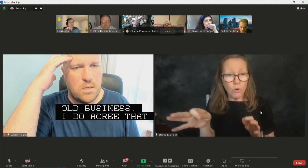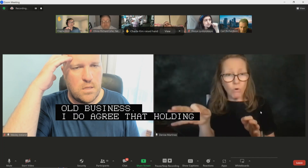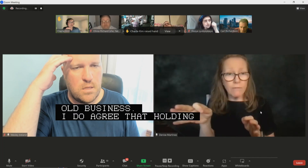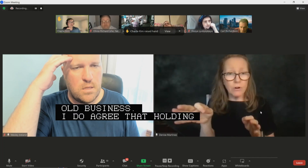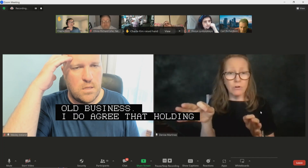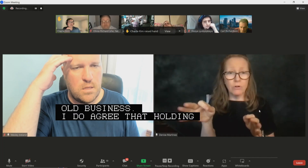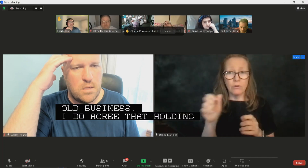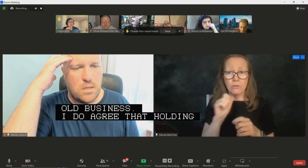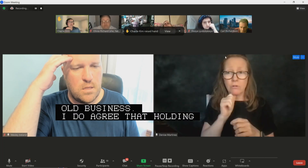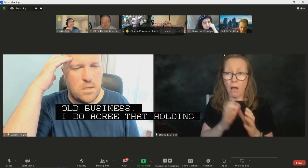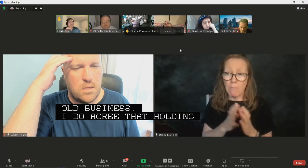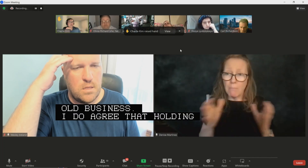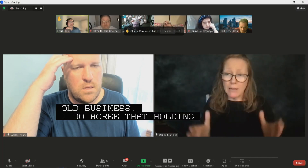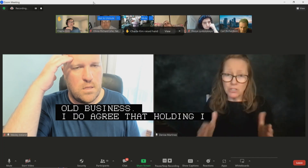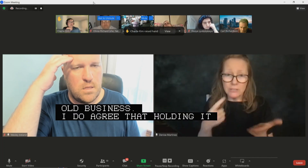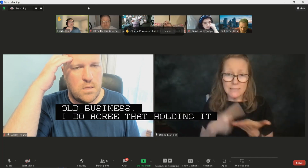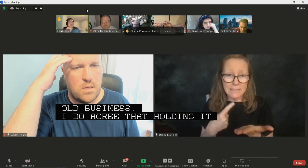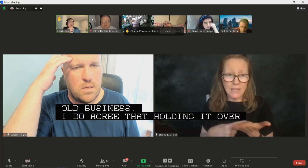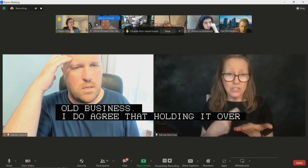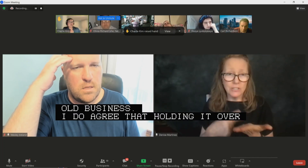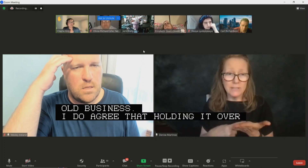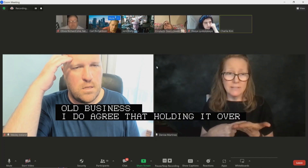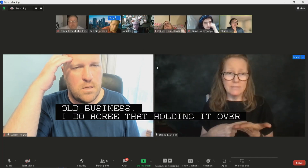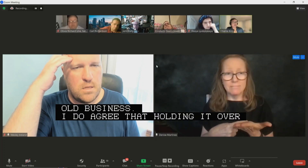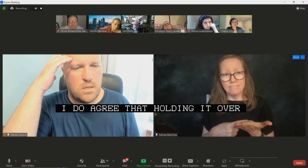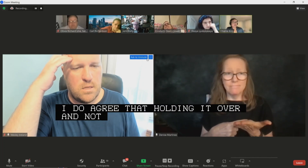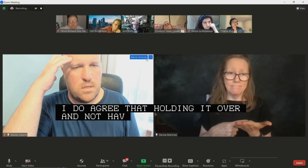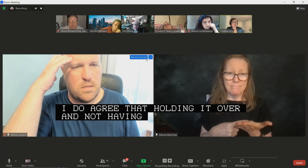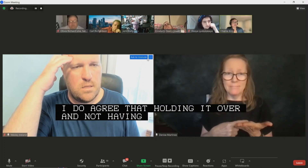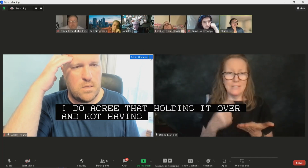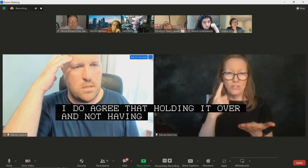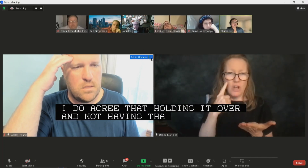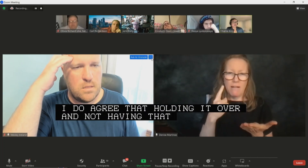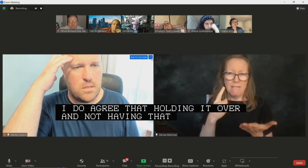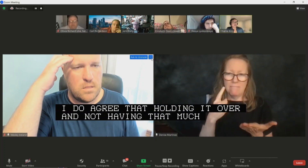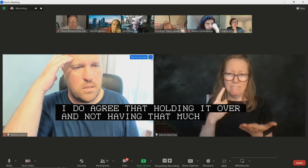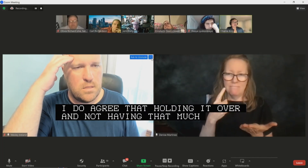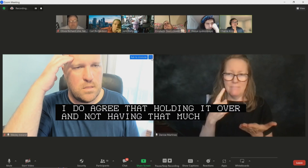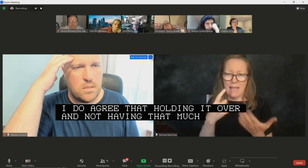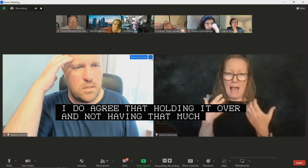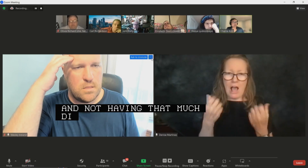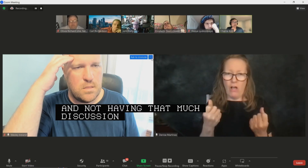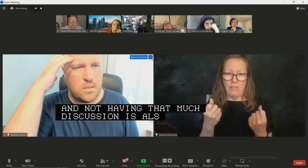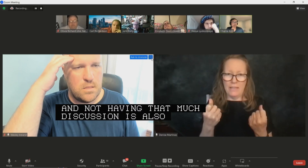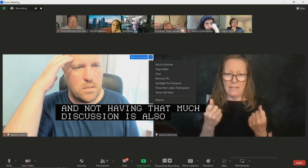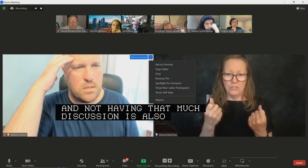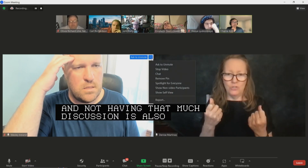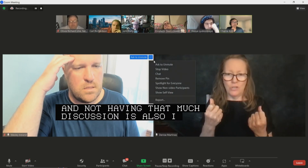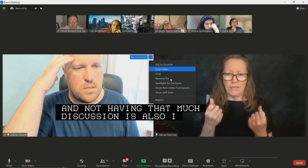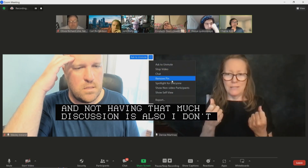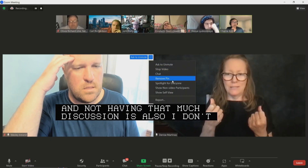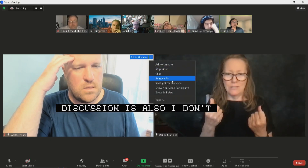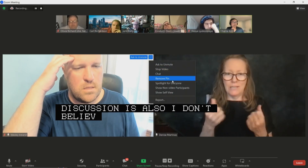that much discussion is also, I don't believe, a healthy thing to just keep passing on